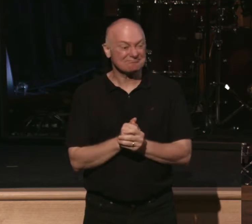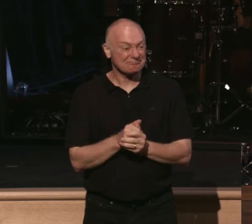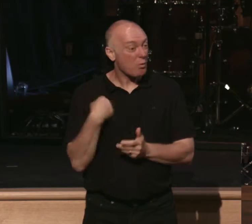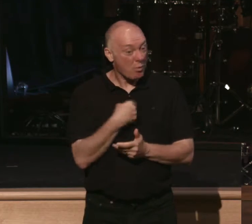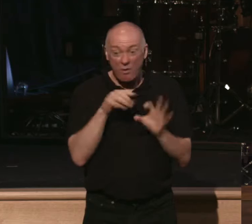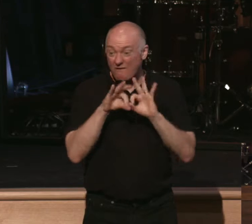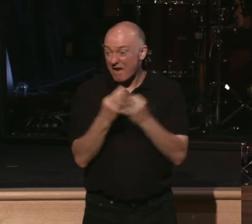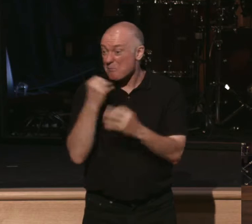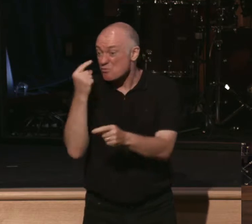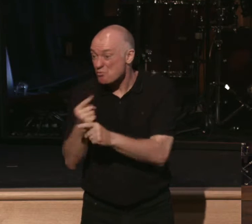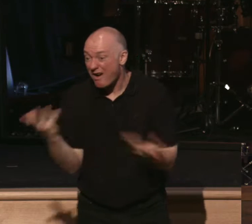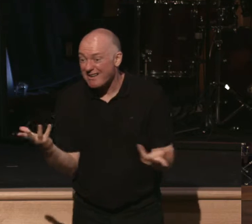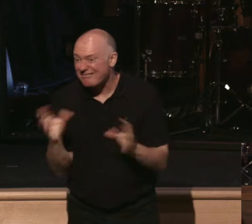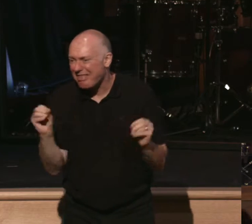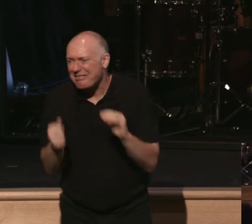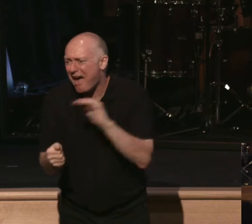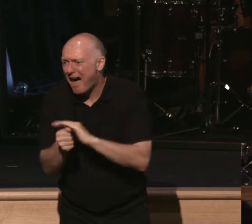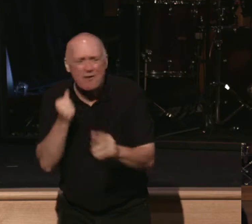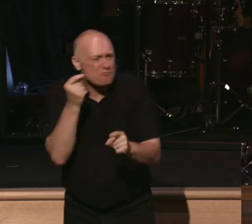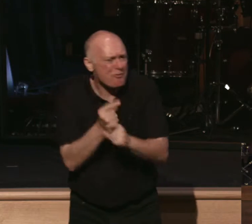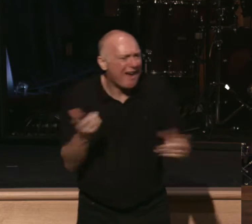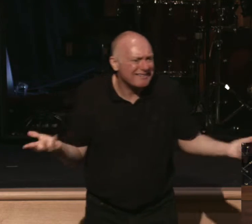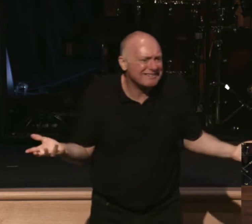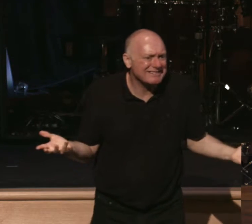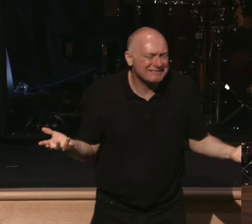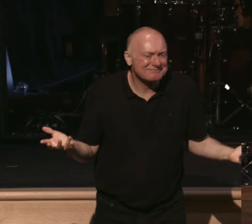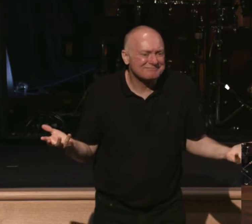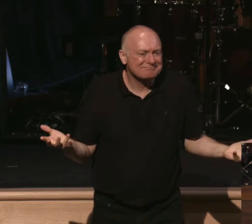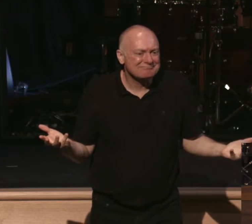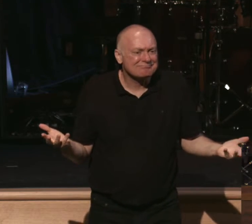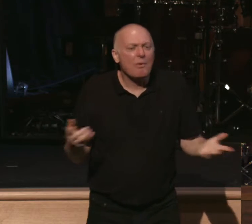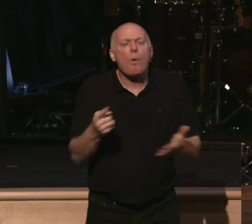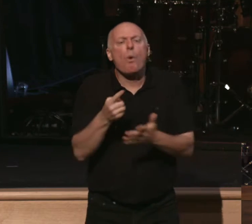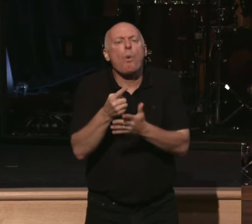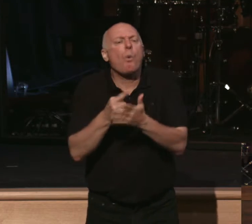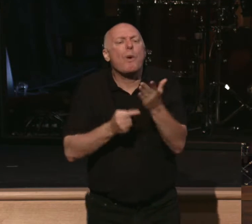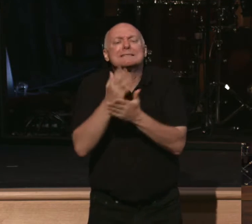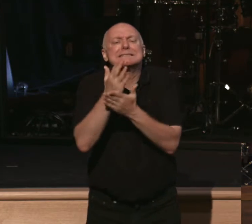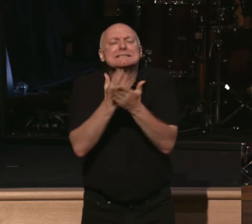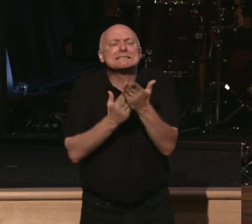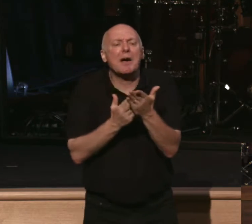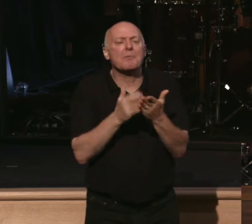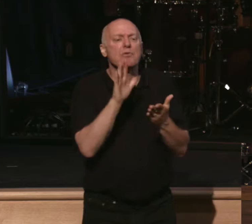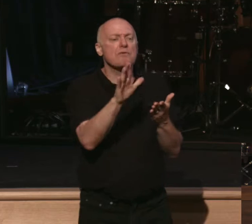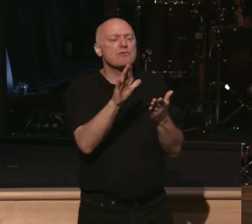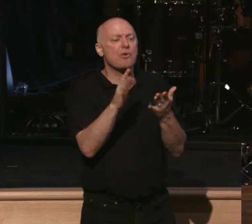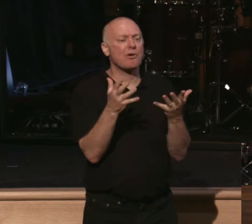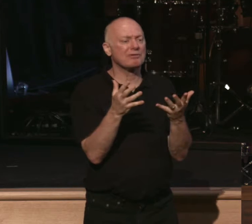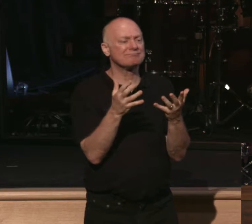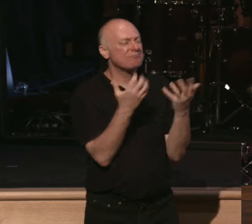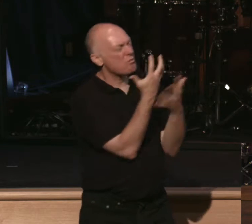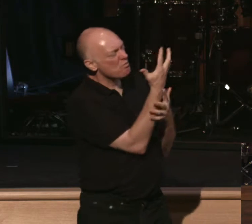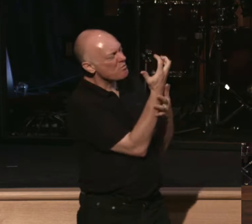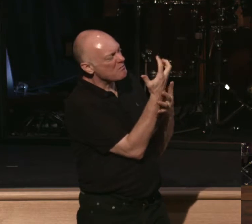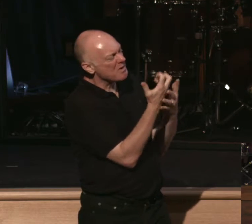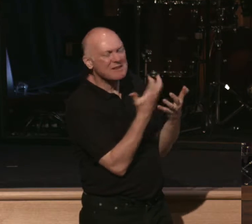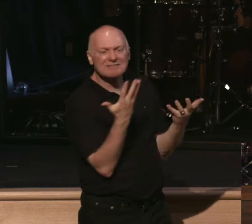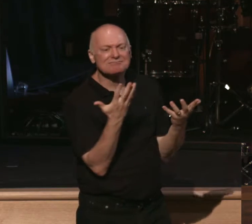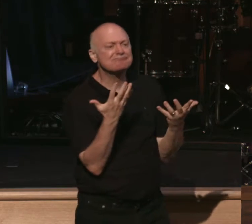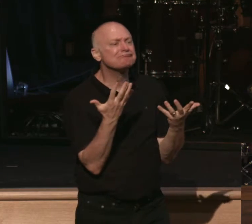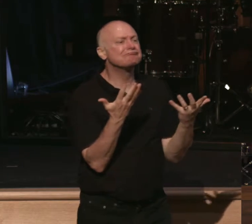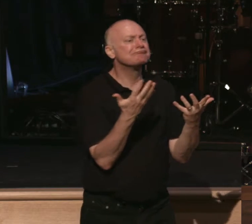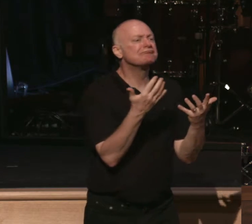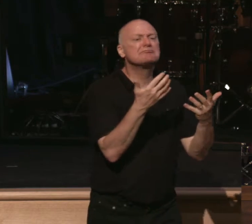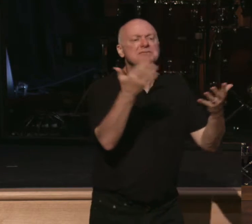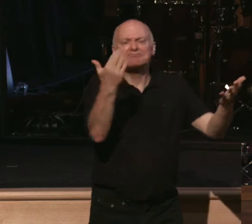we are a family and we've got nothing to hide, right? What were some of the broken cisterns that you were able to identify? Maybe we could just start